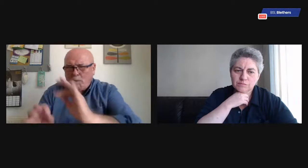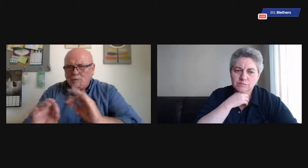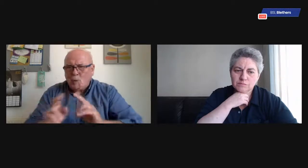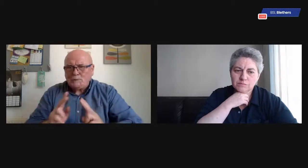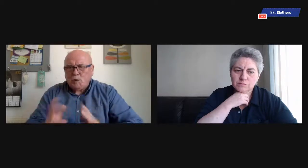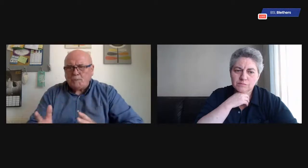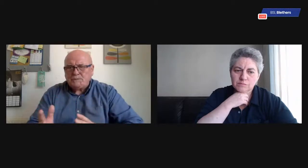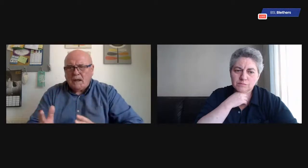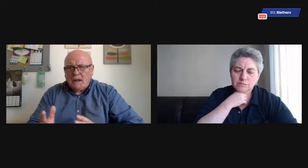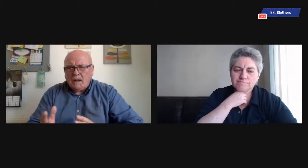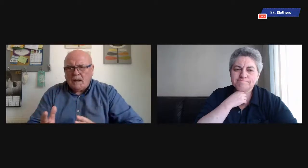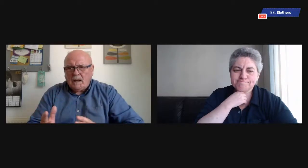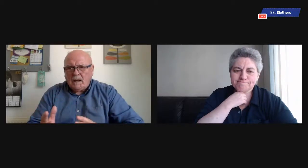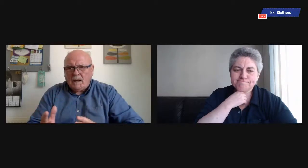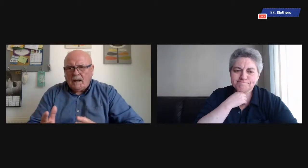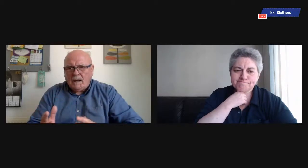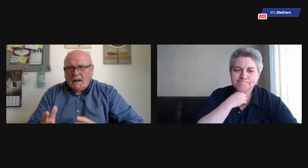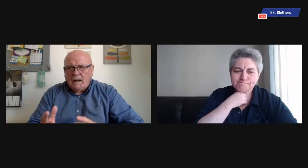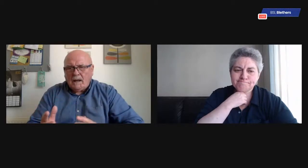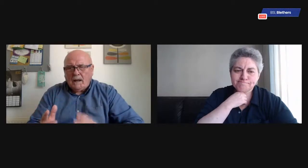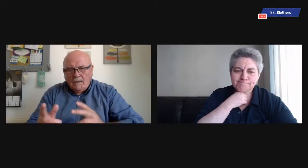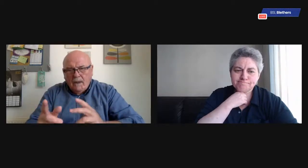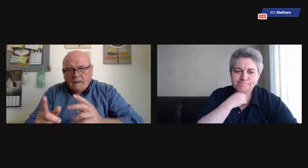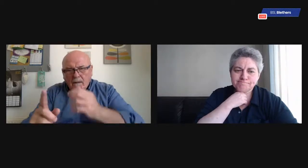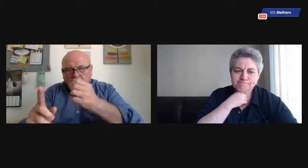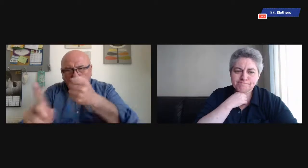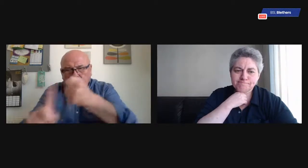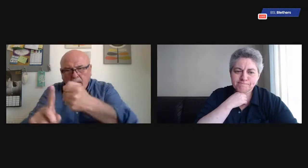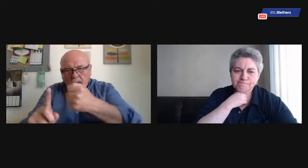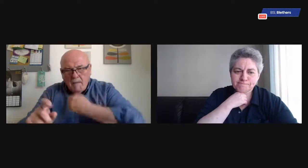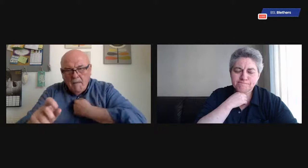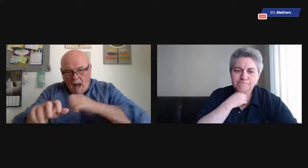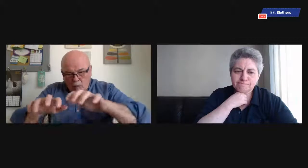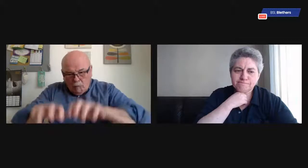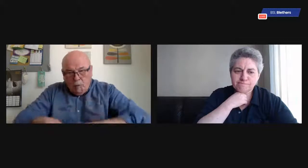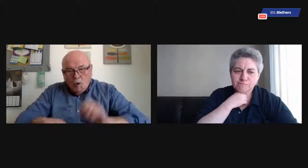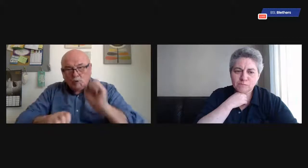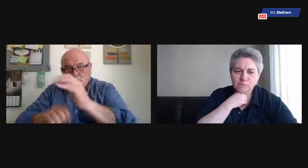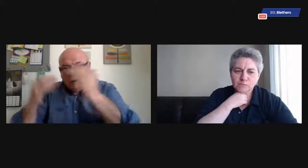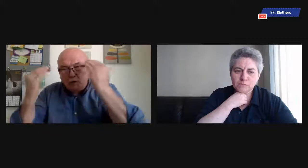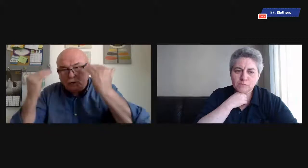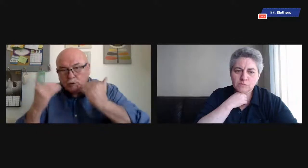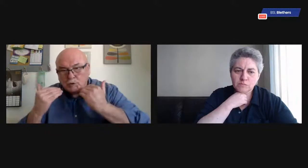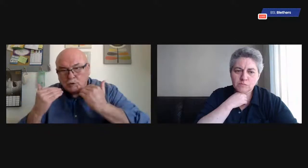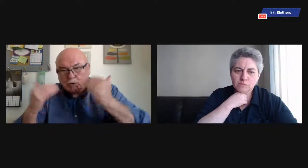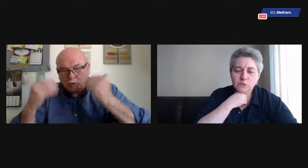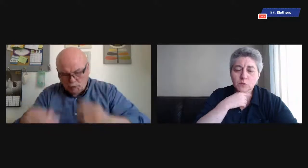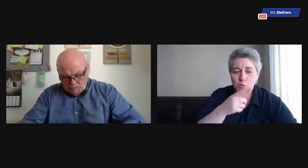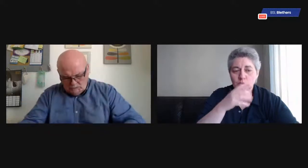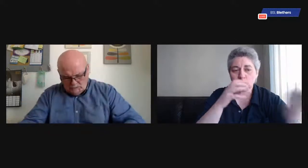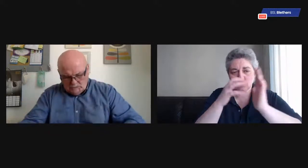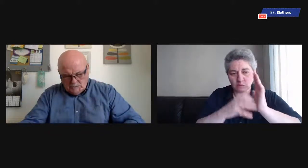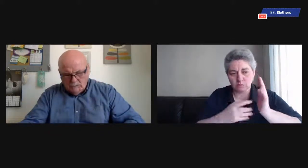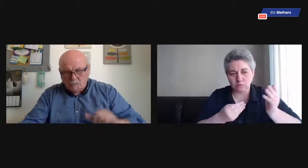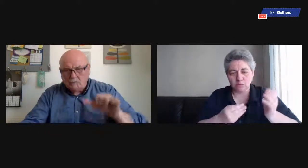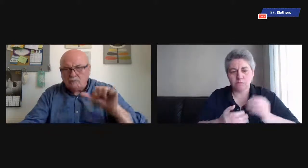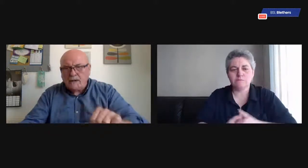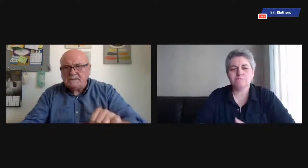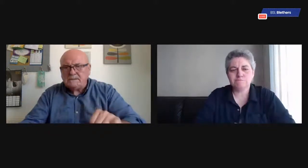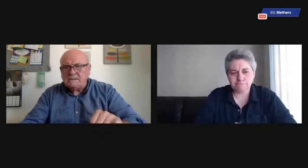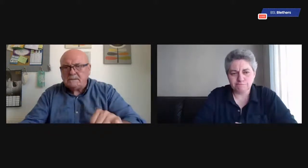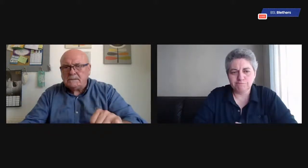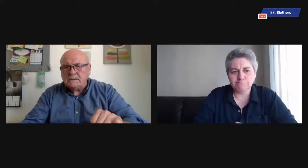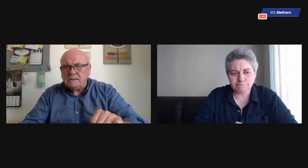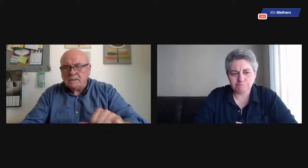that an excuse for being a negligent parent. But if I'm there, I'm able to say, wait a minute, the whole reason I